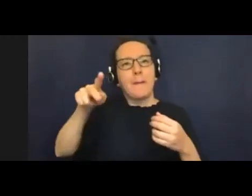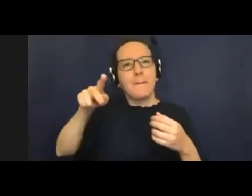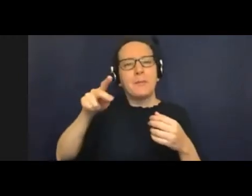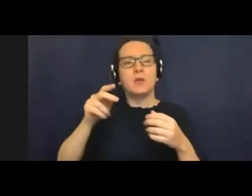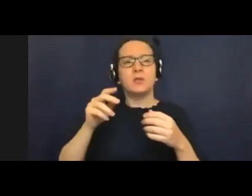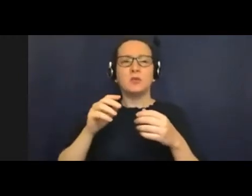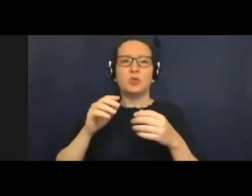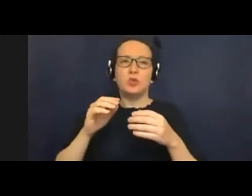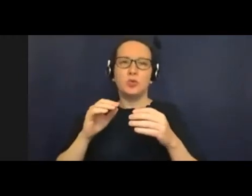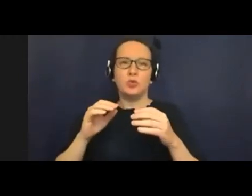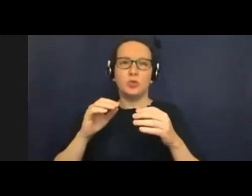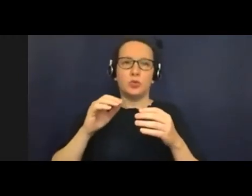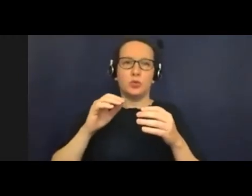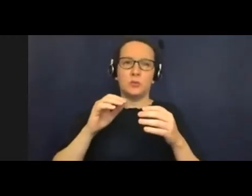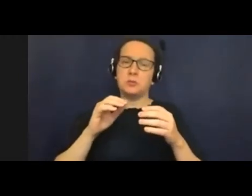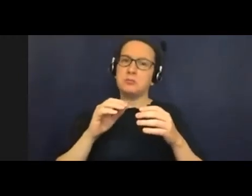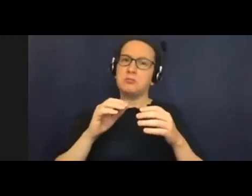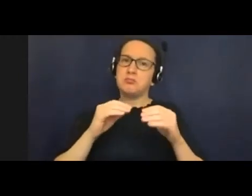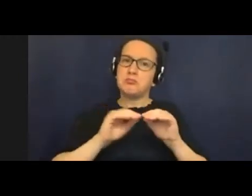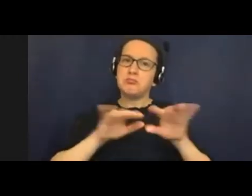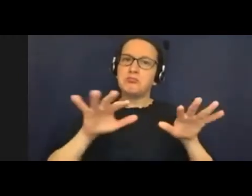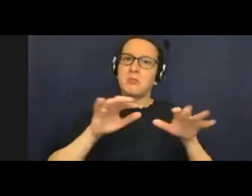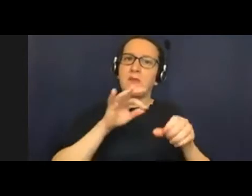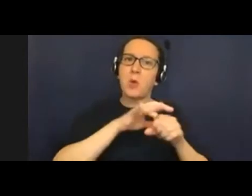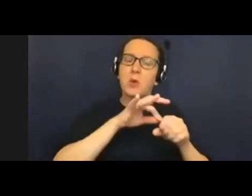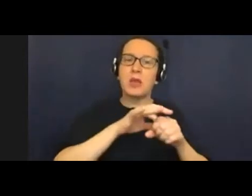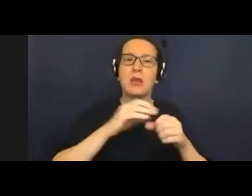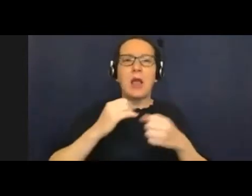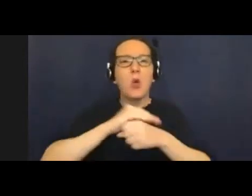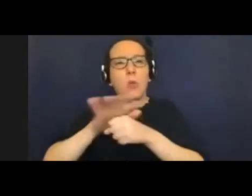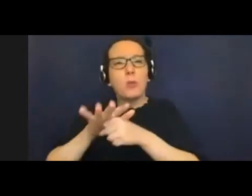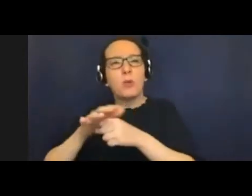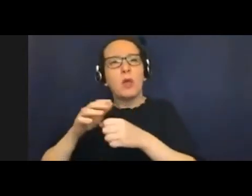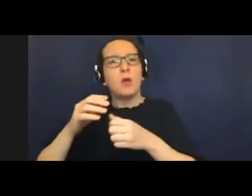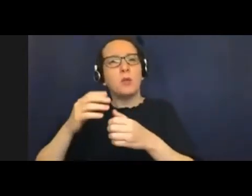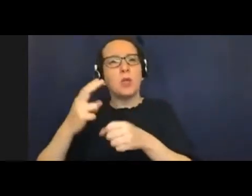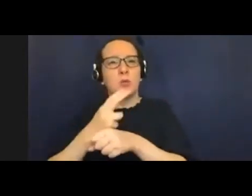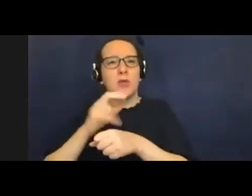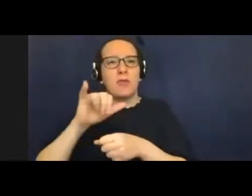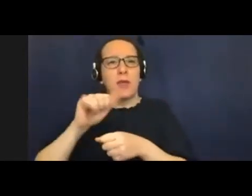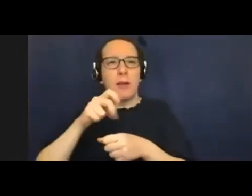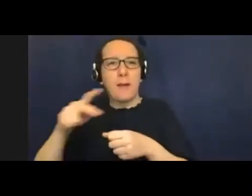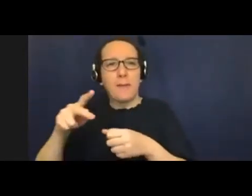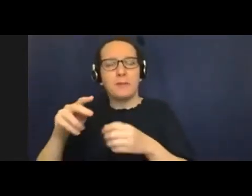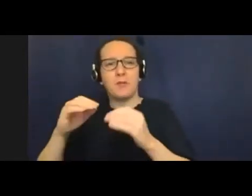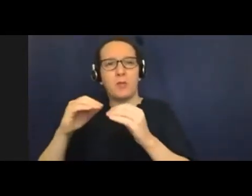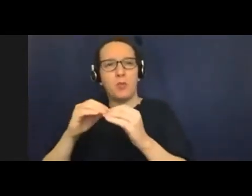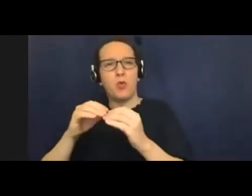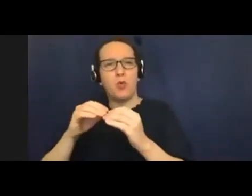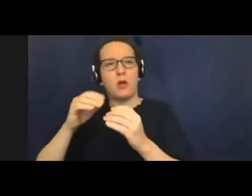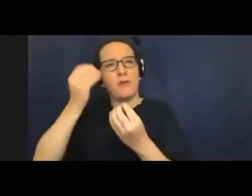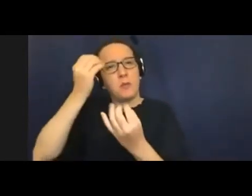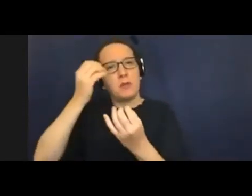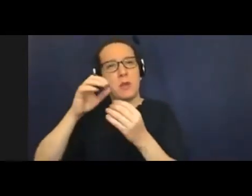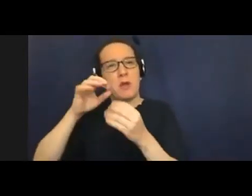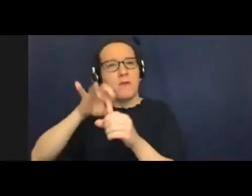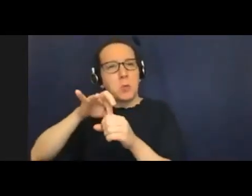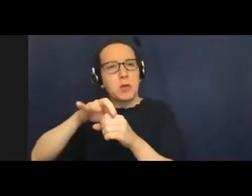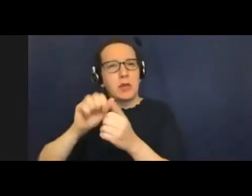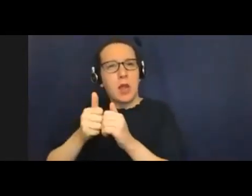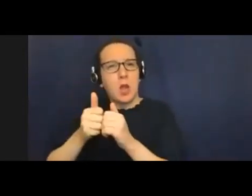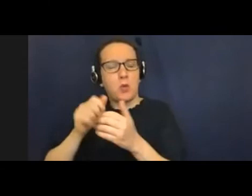messages. So putting materials in accessible formats is one good practice that we're seeing that applies in the pandemic and